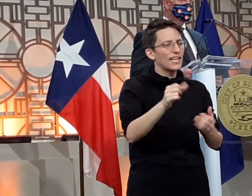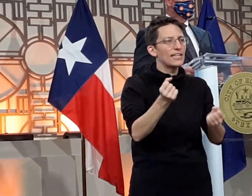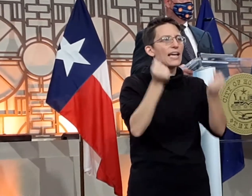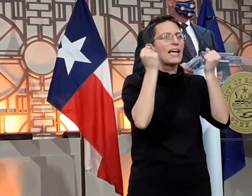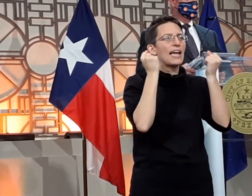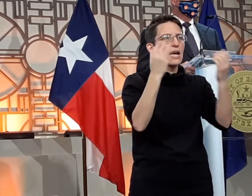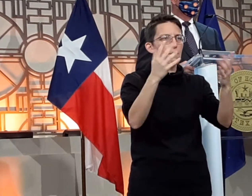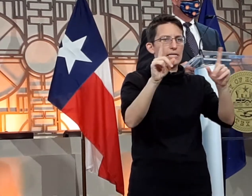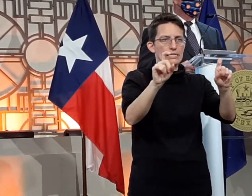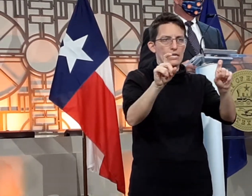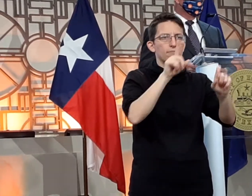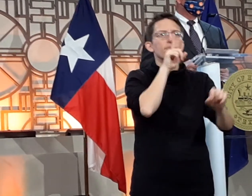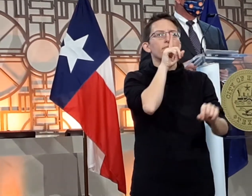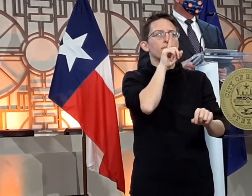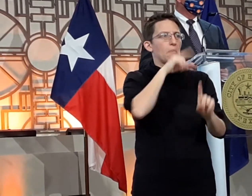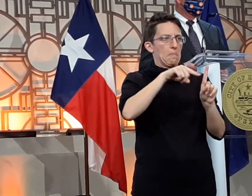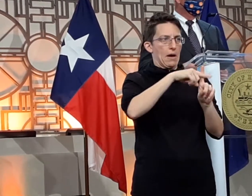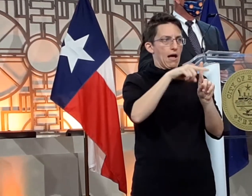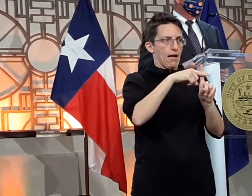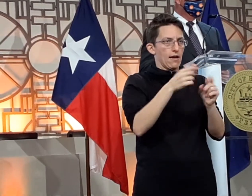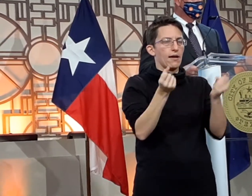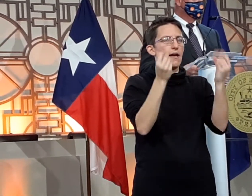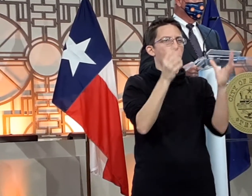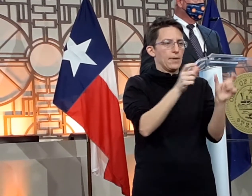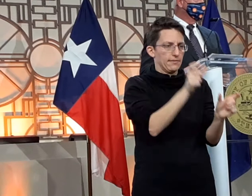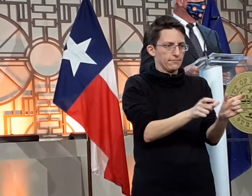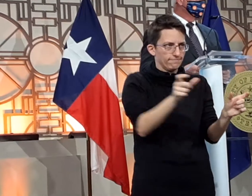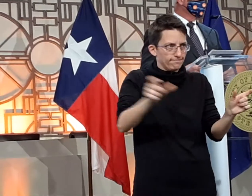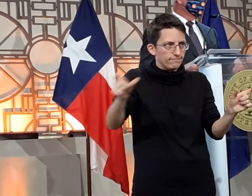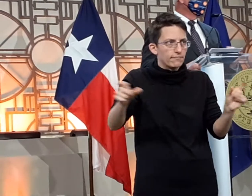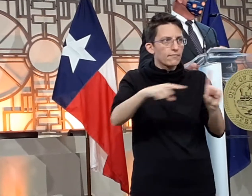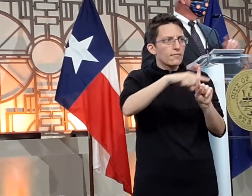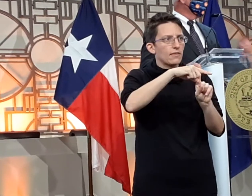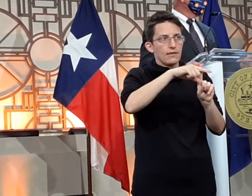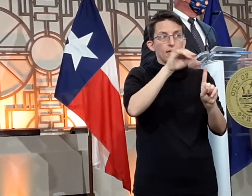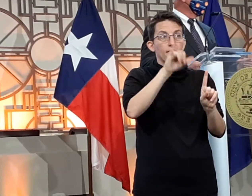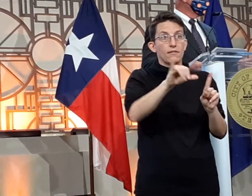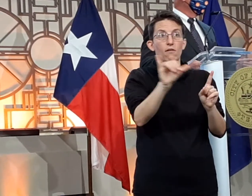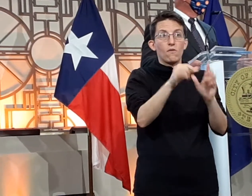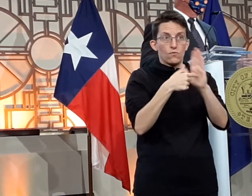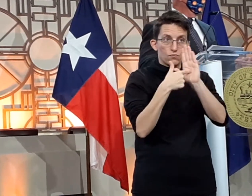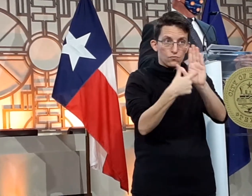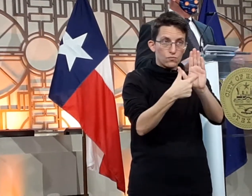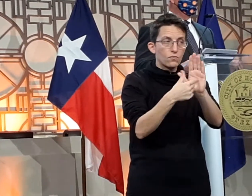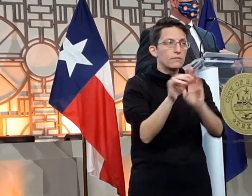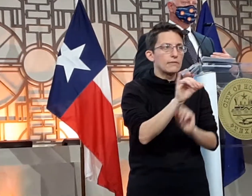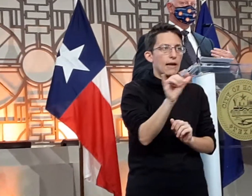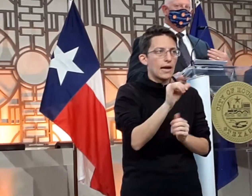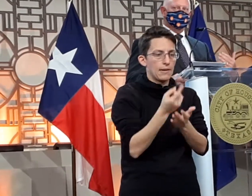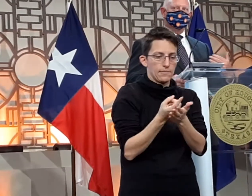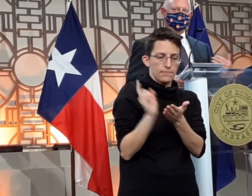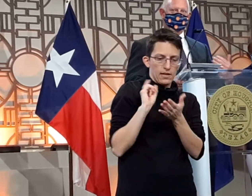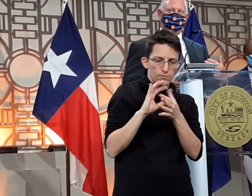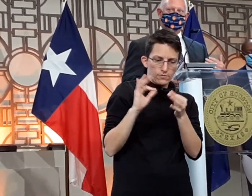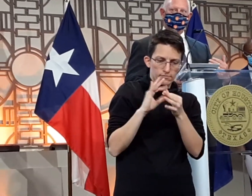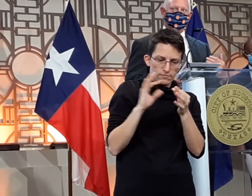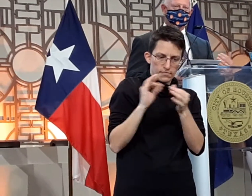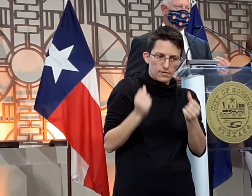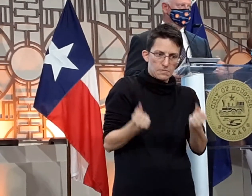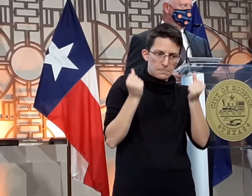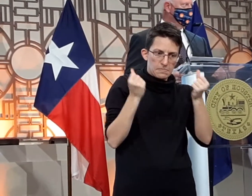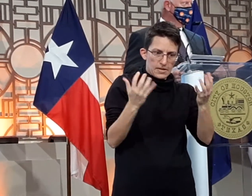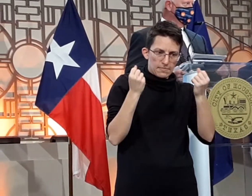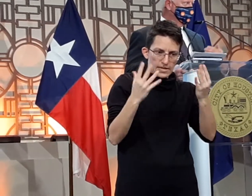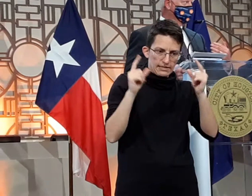tests. So that has nothing to do with the positivity rate. That is the volume of tests. So what that indicates is something we also talked about last week, and that is there is lots of testing which is